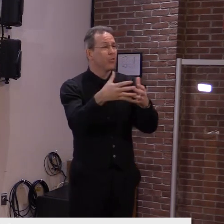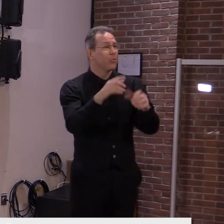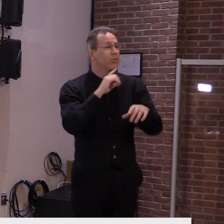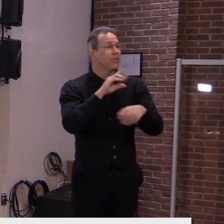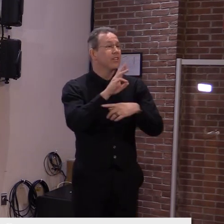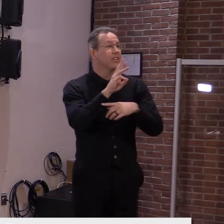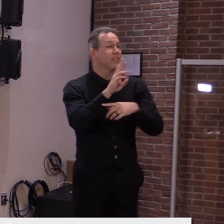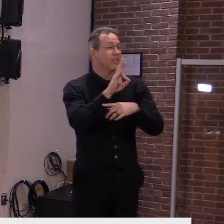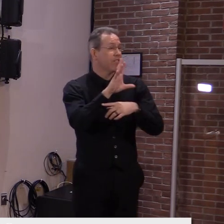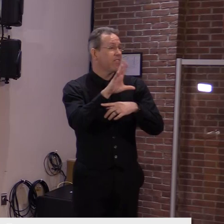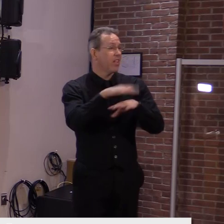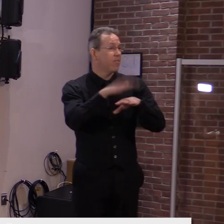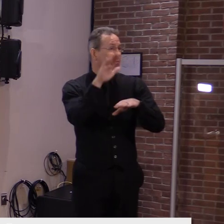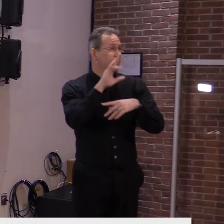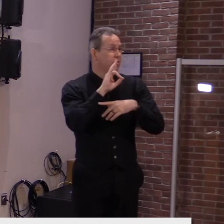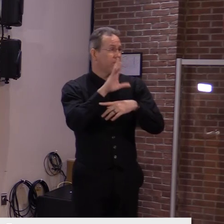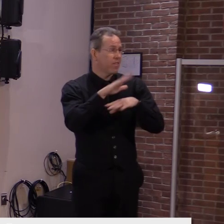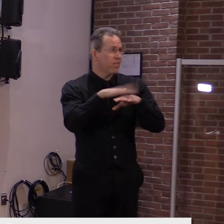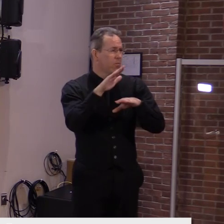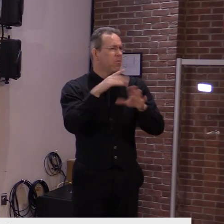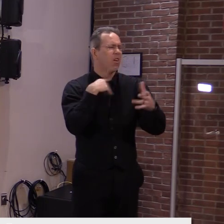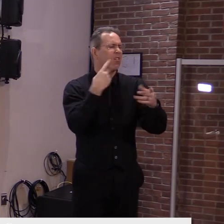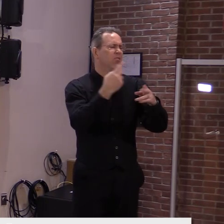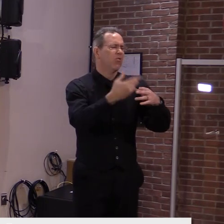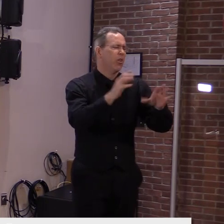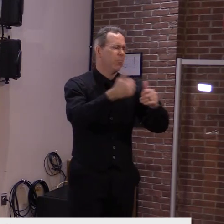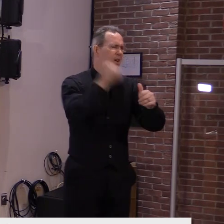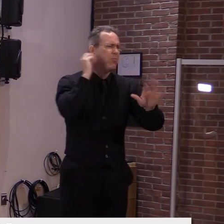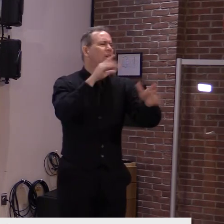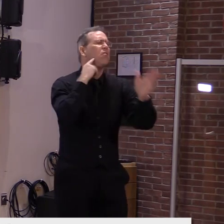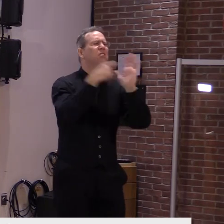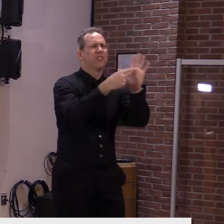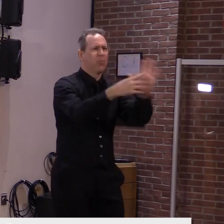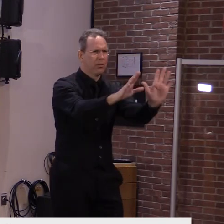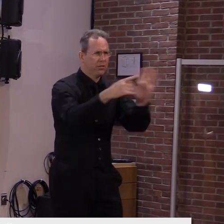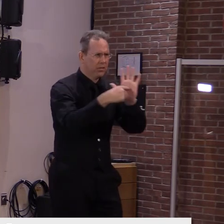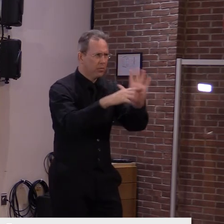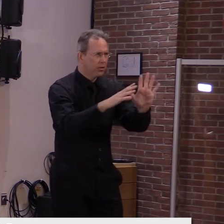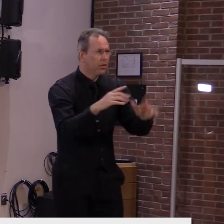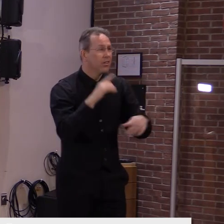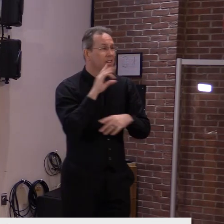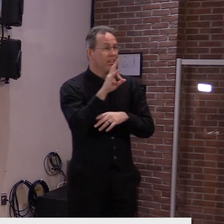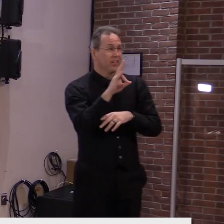band, that's long ago, but it's a month ago.